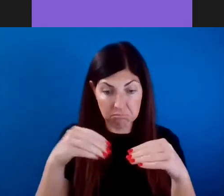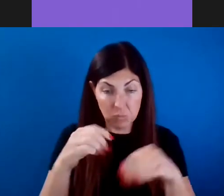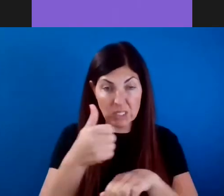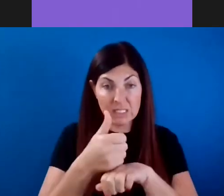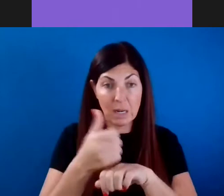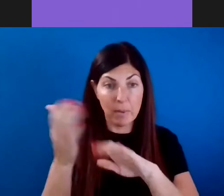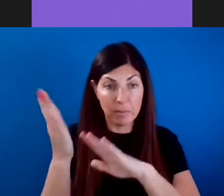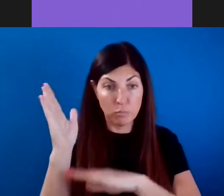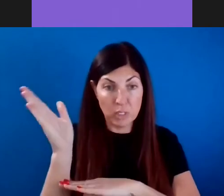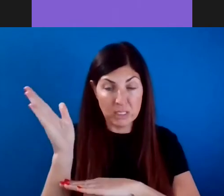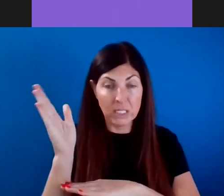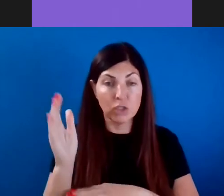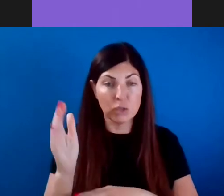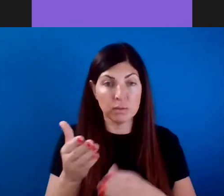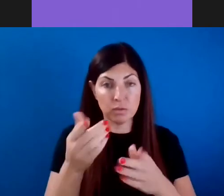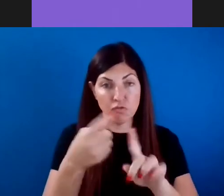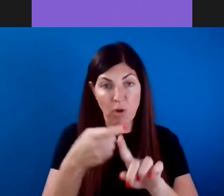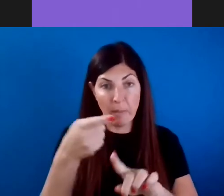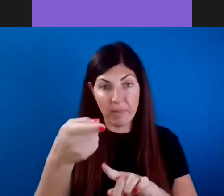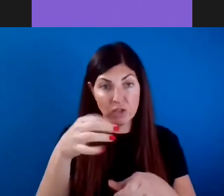So thank you very much.